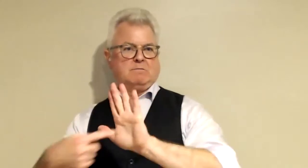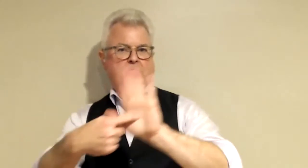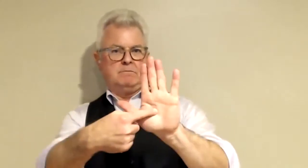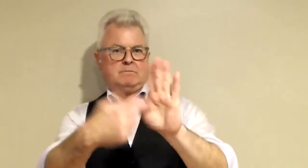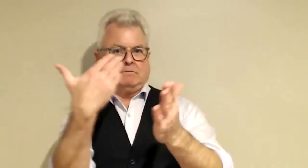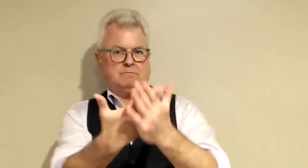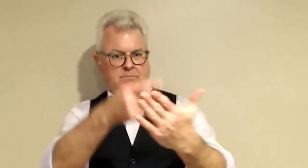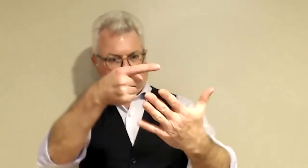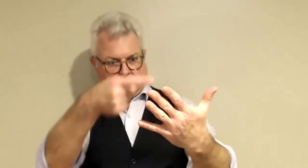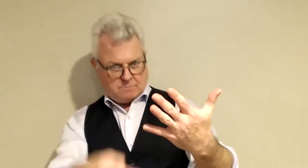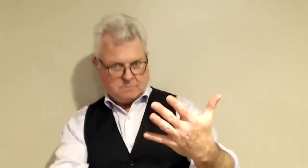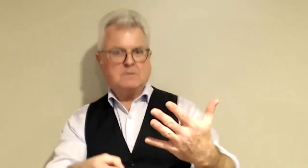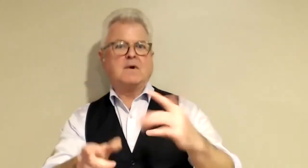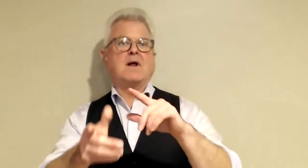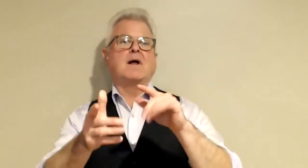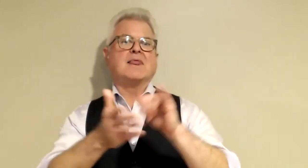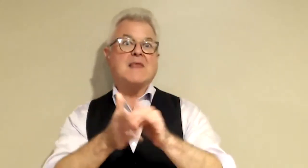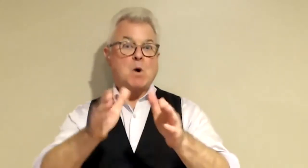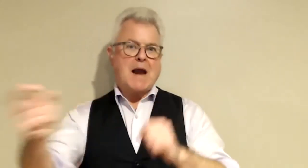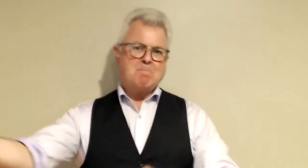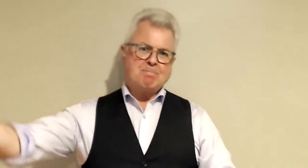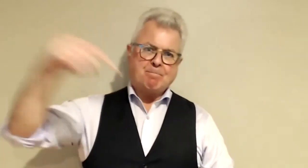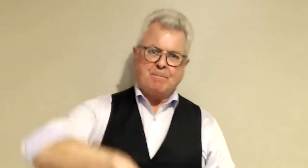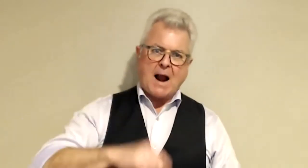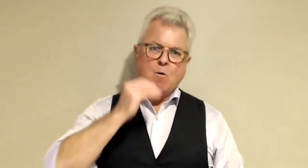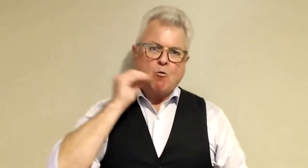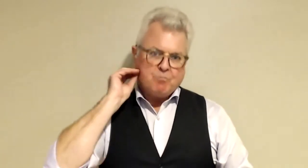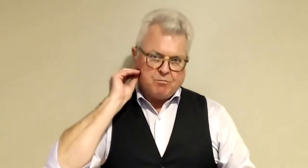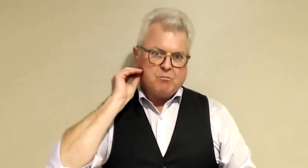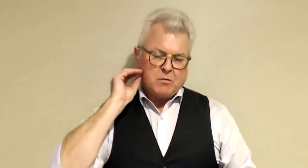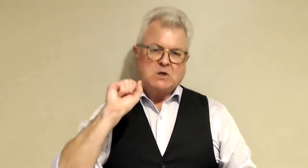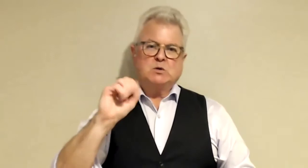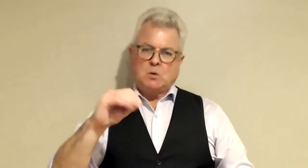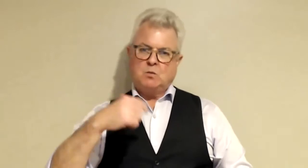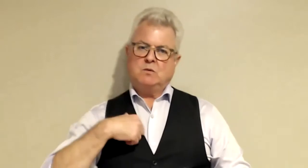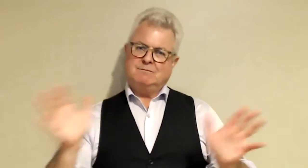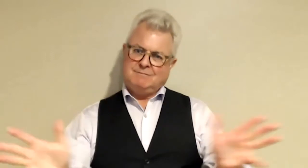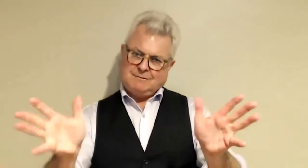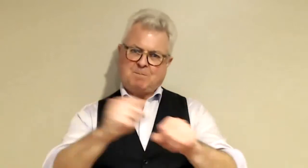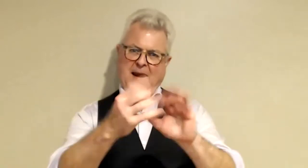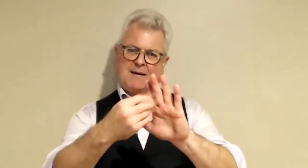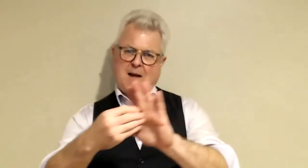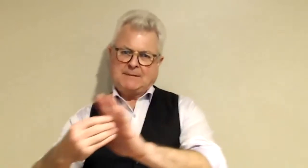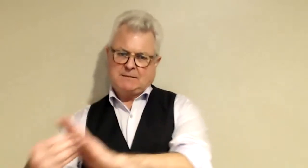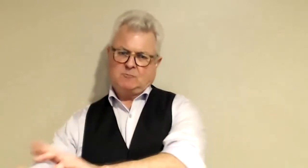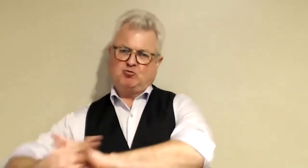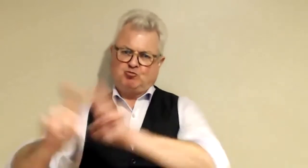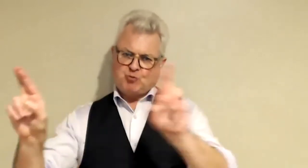case may be, you will have a second backup copy that is left back at your hotel or the place you are staying. So you will still be able to get out of the country